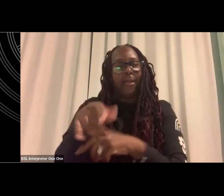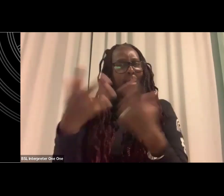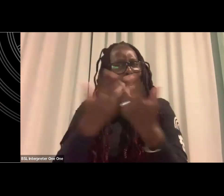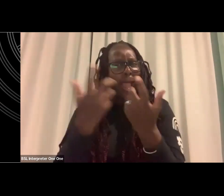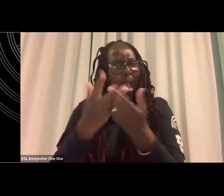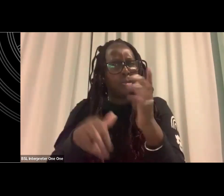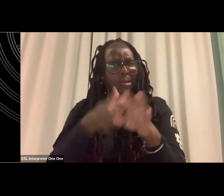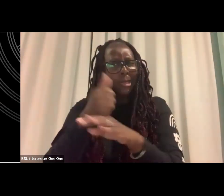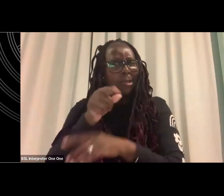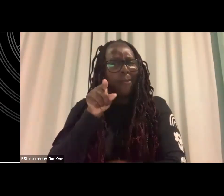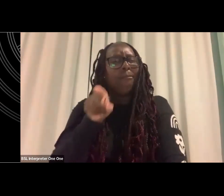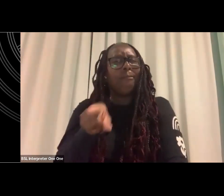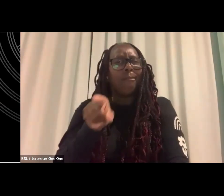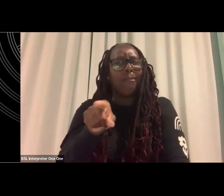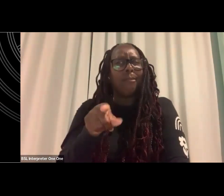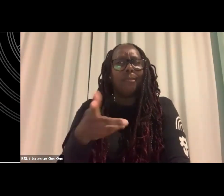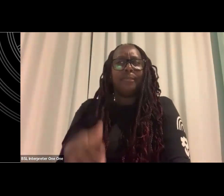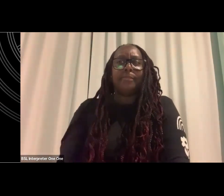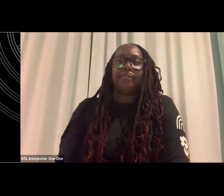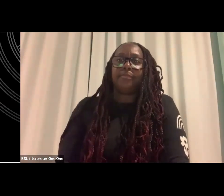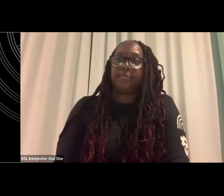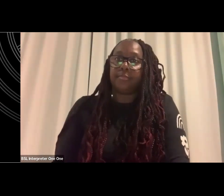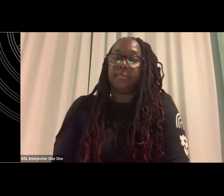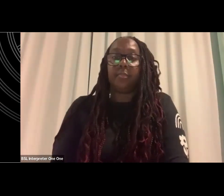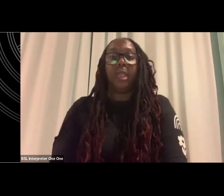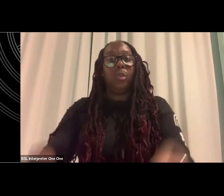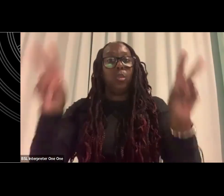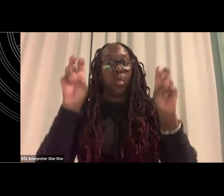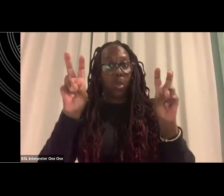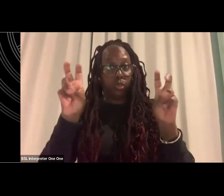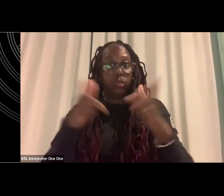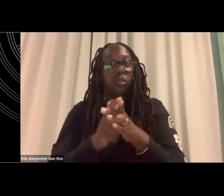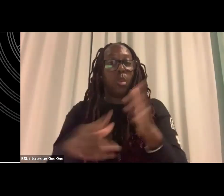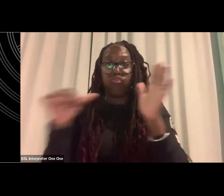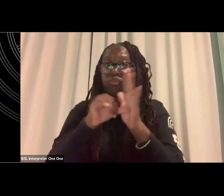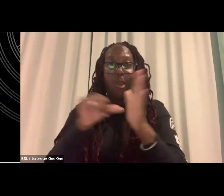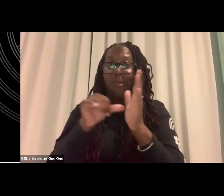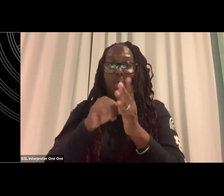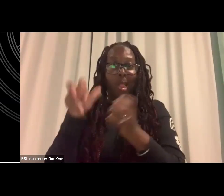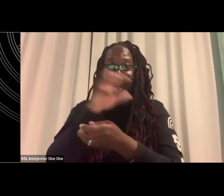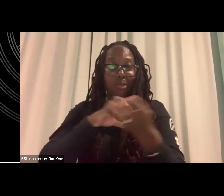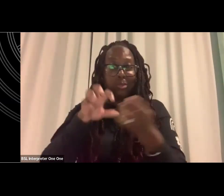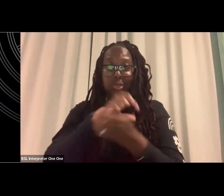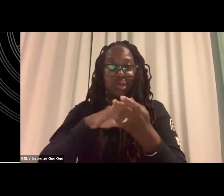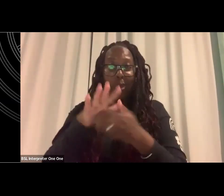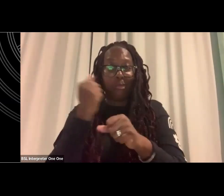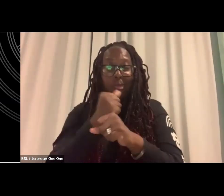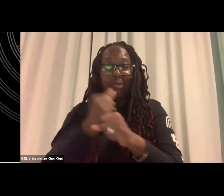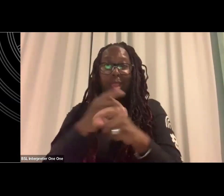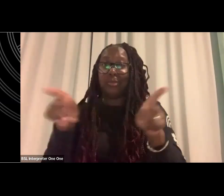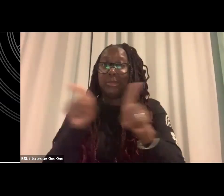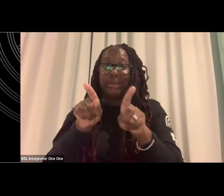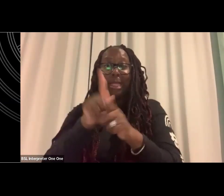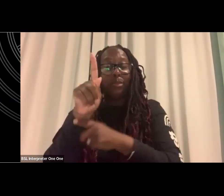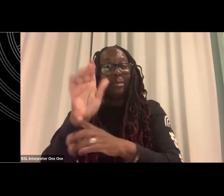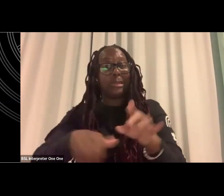some license with the Einstein quote that a problem cannot be solved from within the same consciousness in which it was